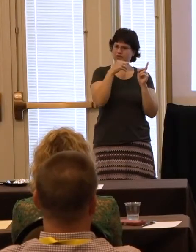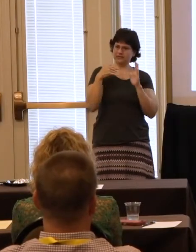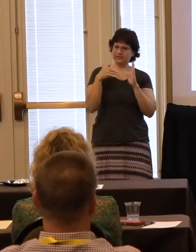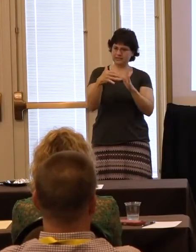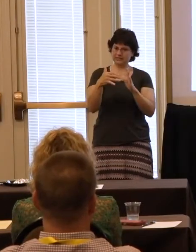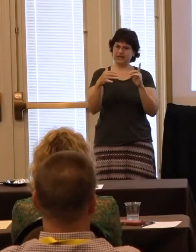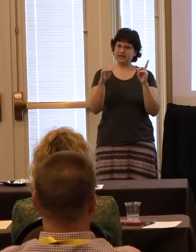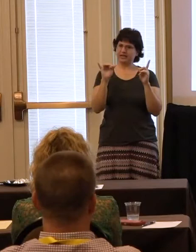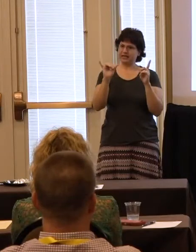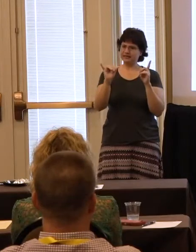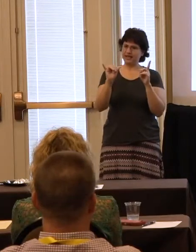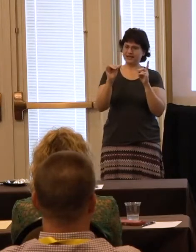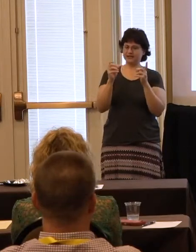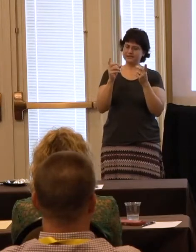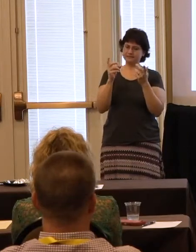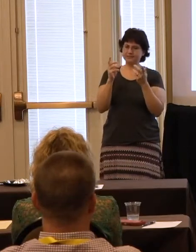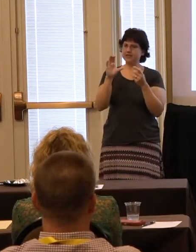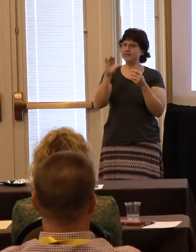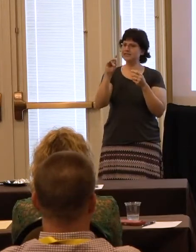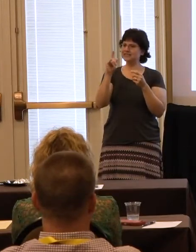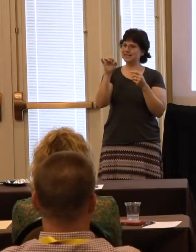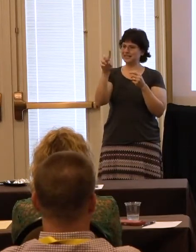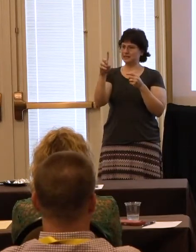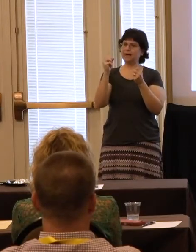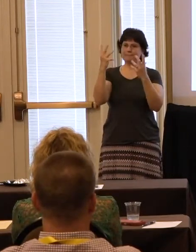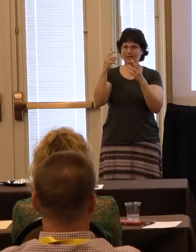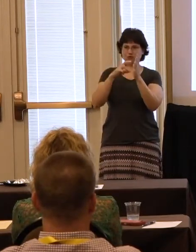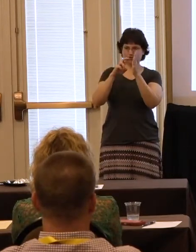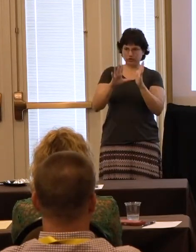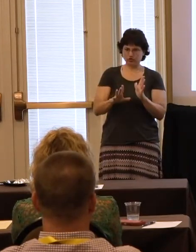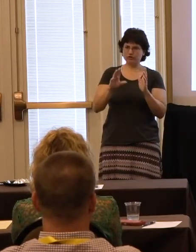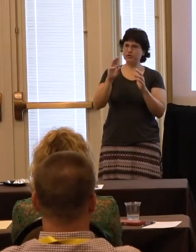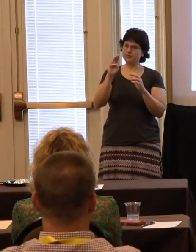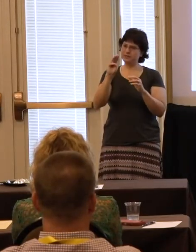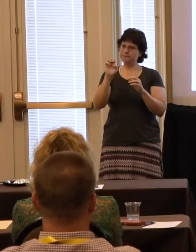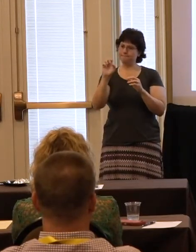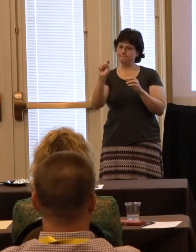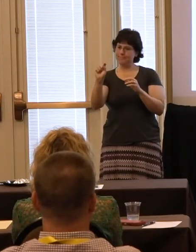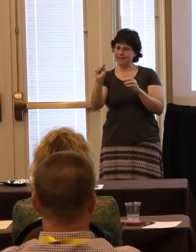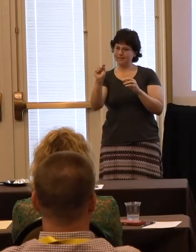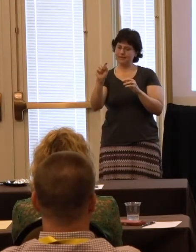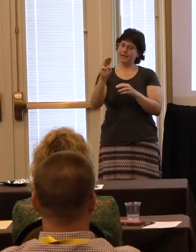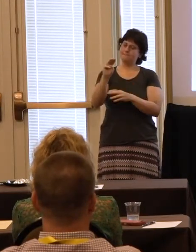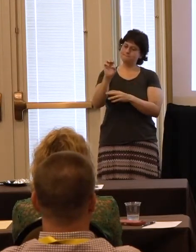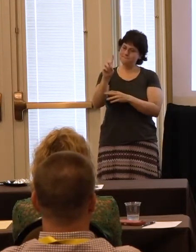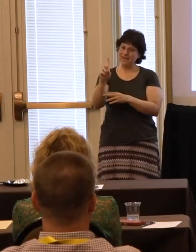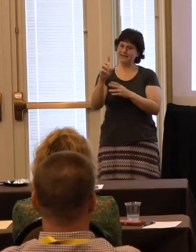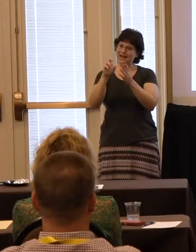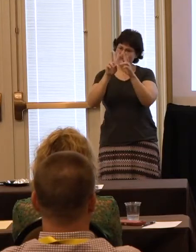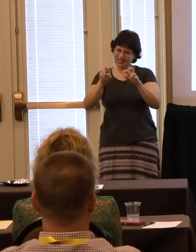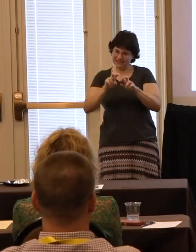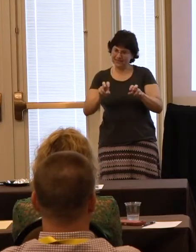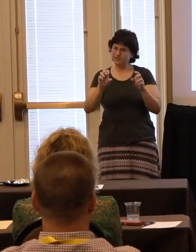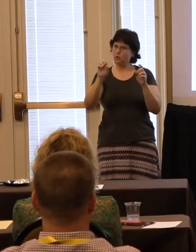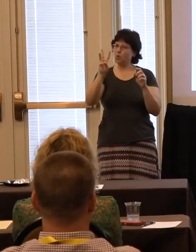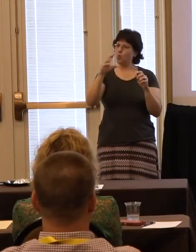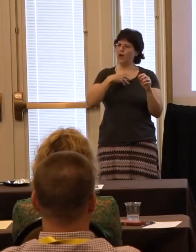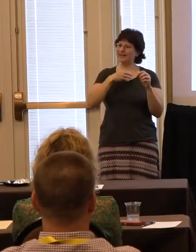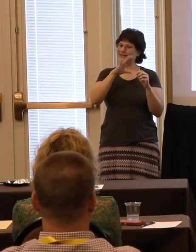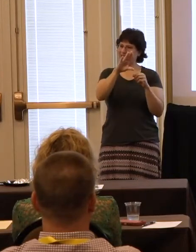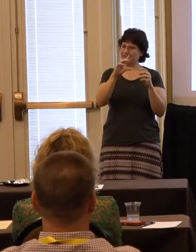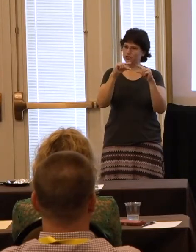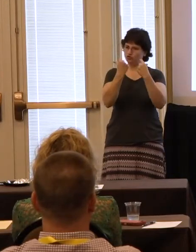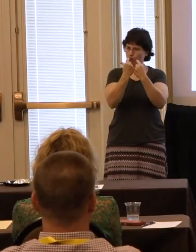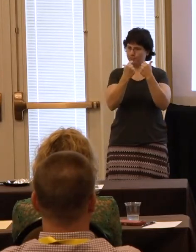study cited by many researchers. It was a meta-analysis. So Whiting and his group published